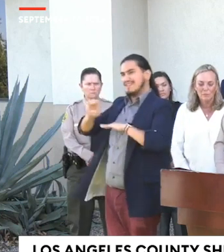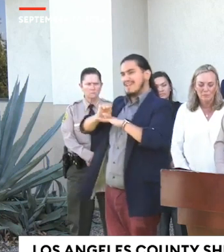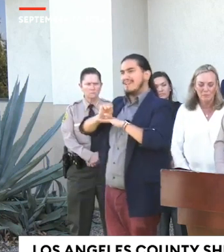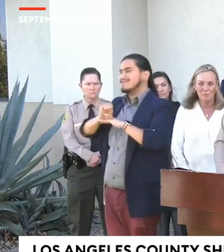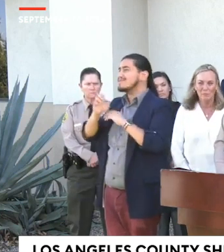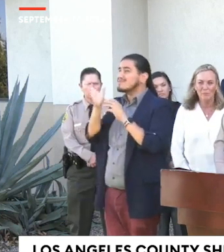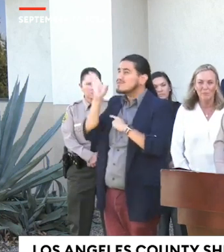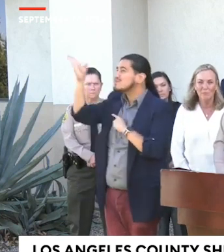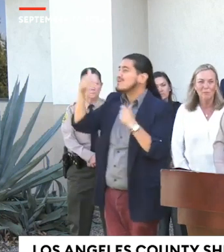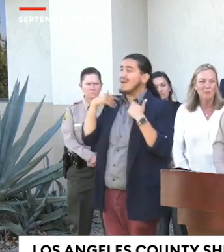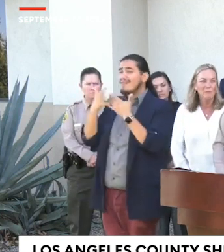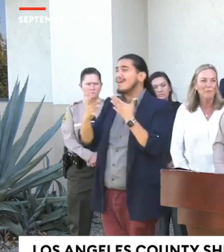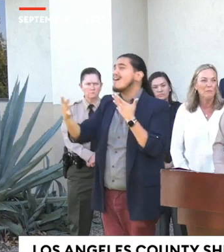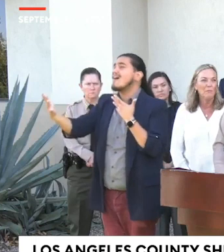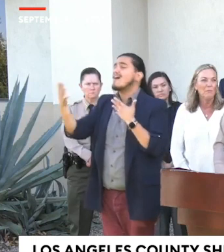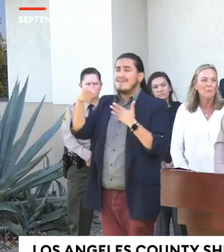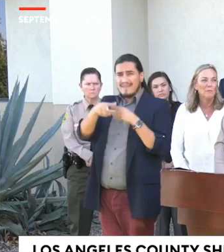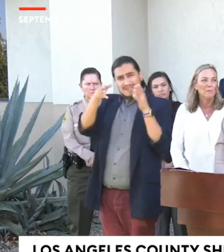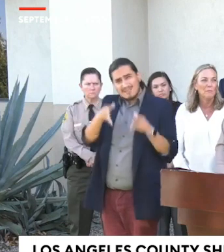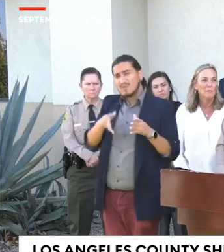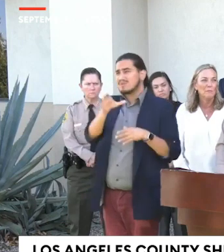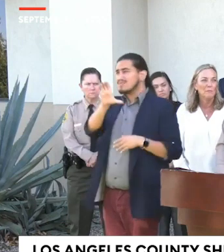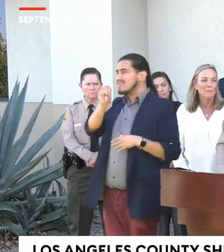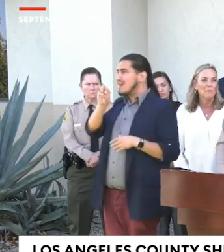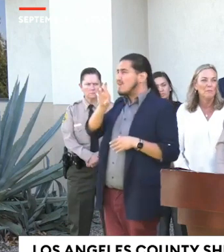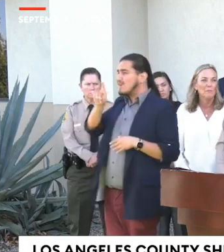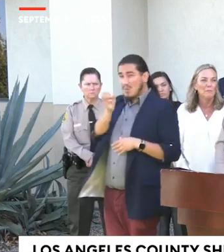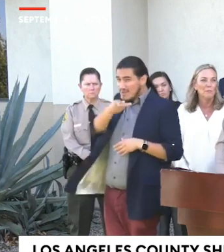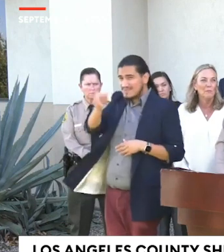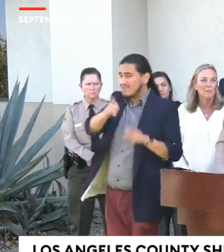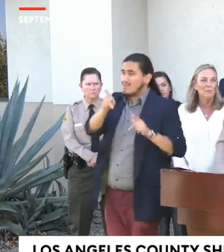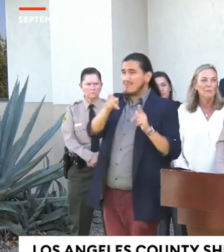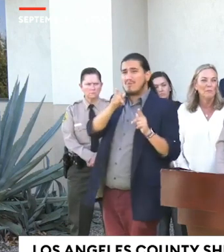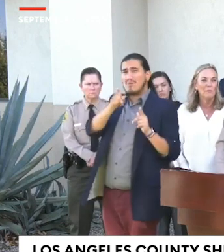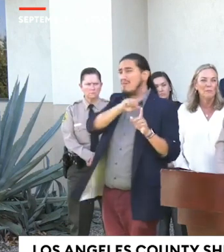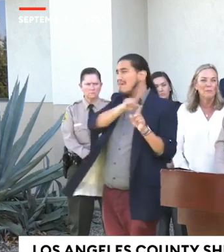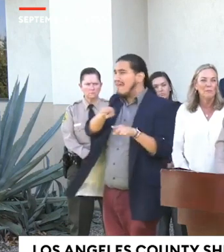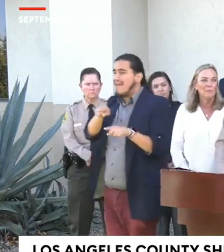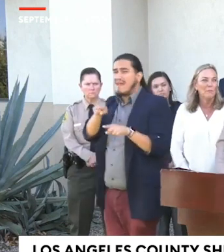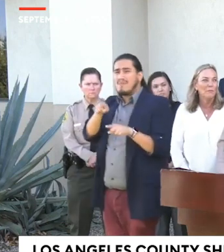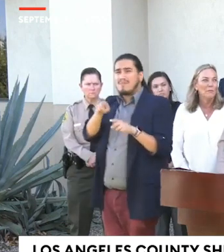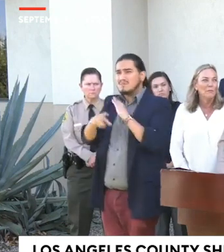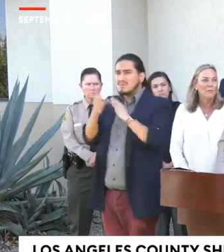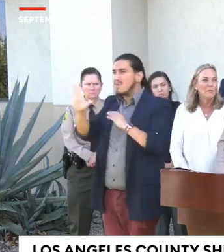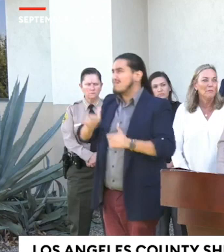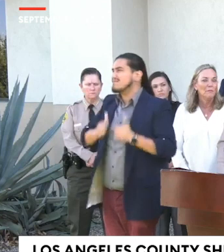of him. And this coward or cowards took his life while he's sitting at a red